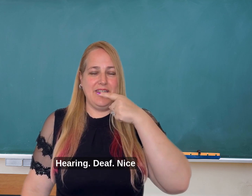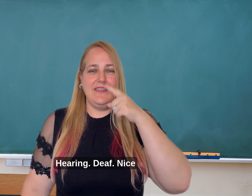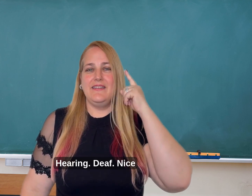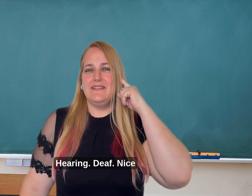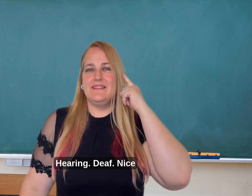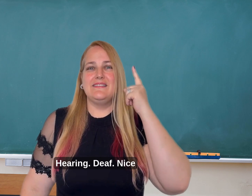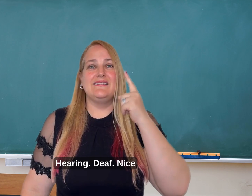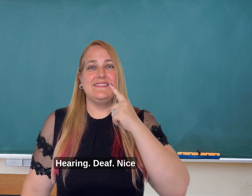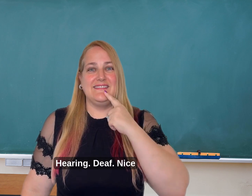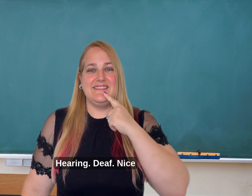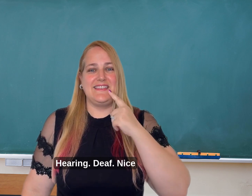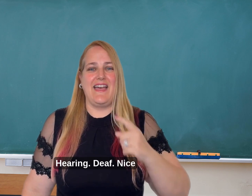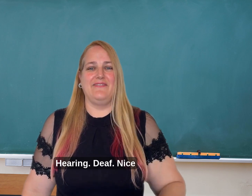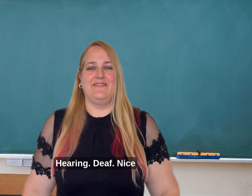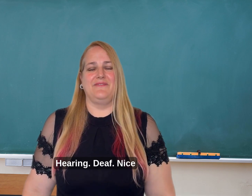Hearing, deaf.